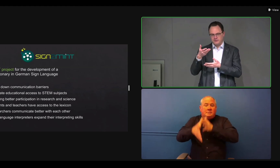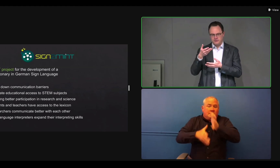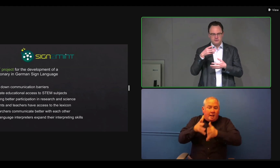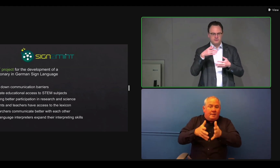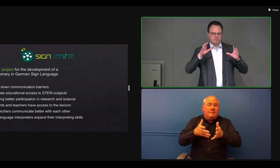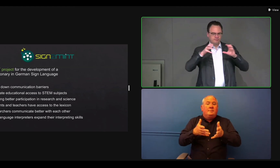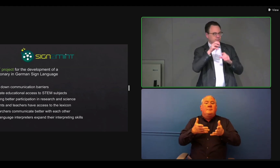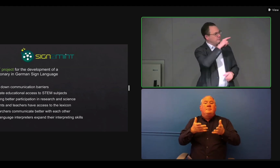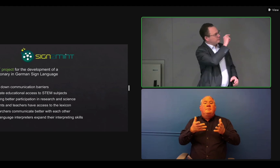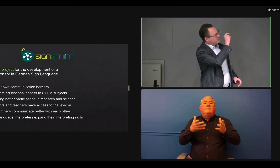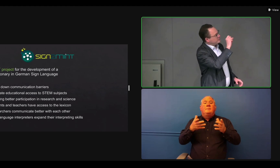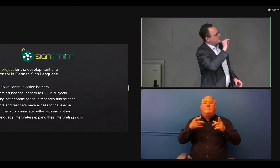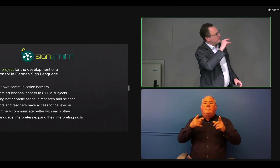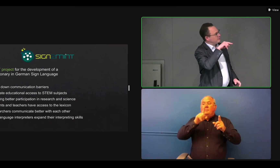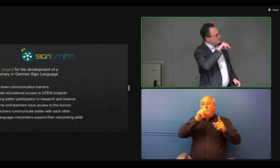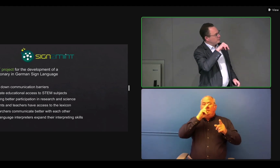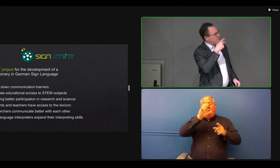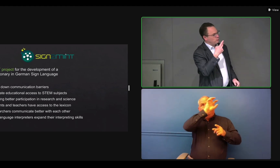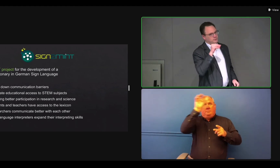the more our projects can grow.